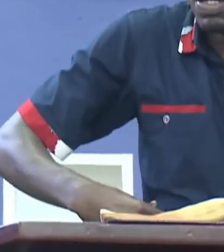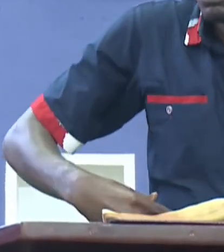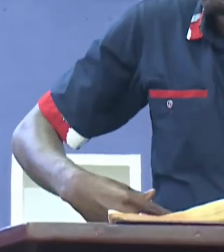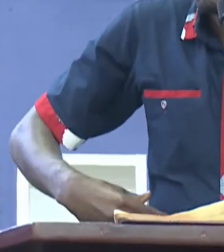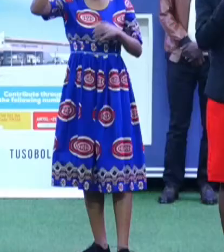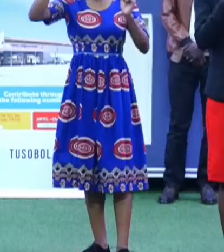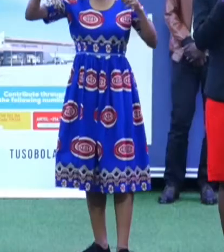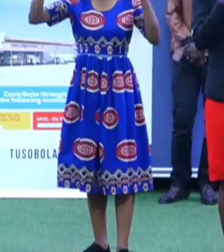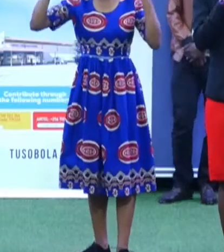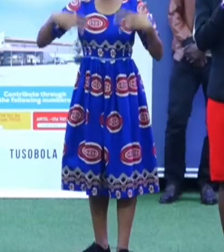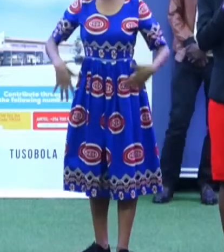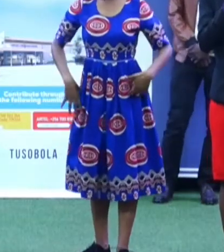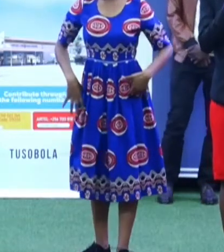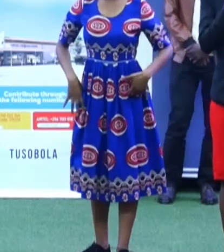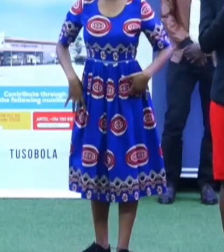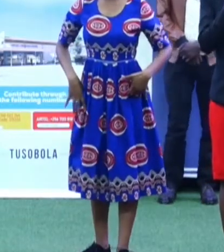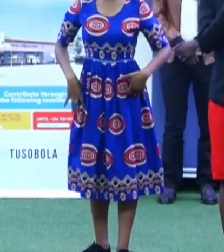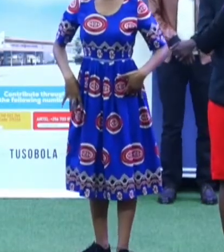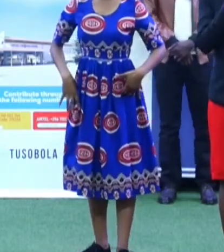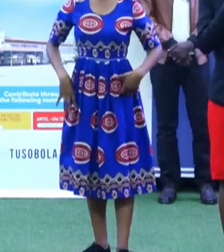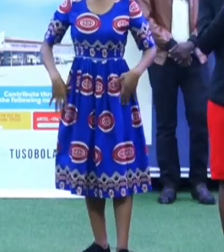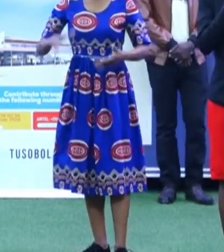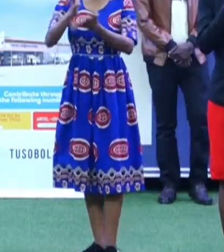work. You have to dress.